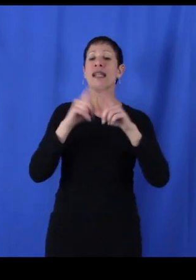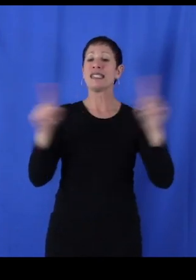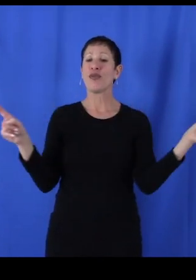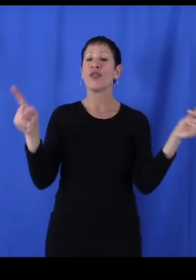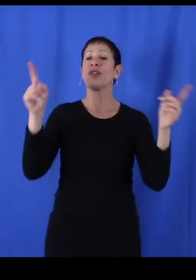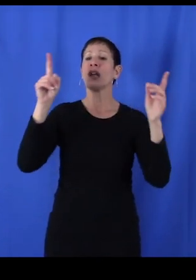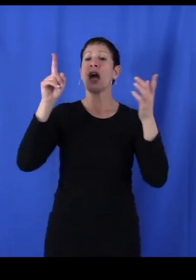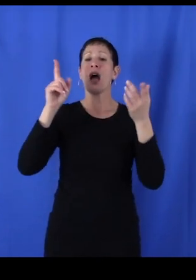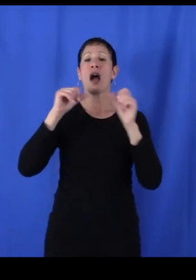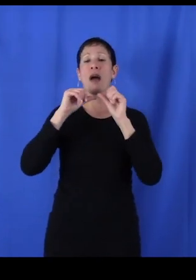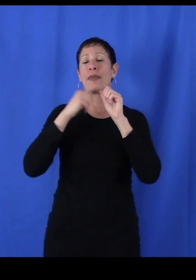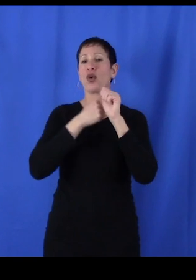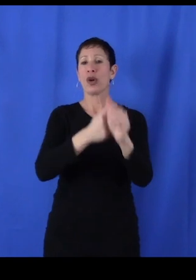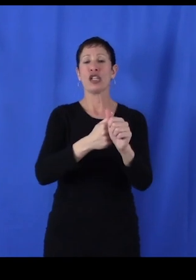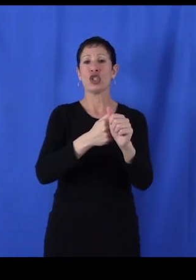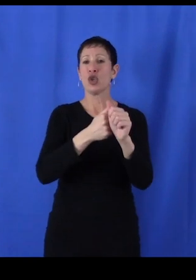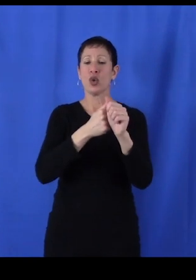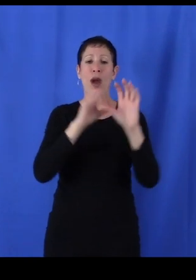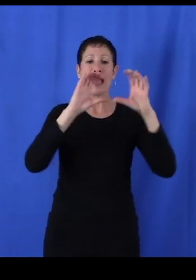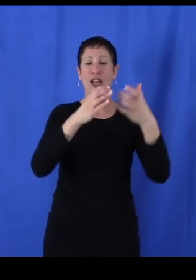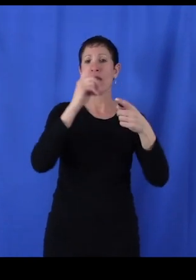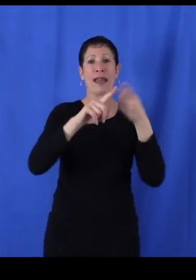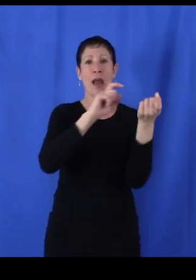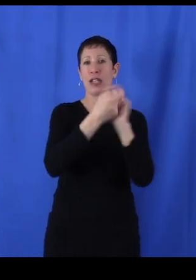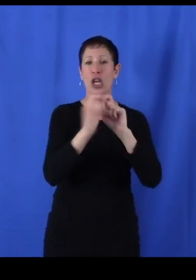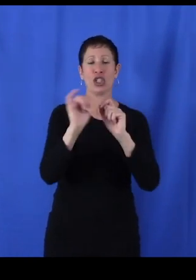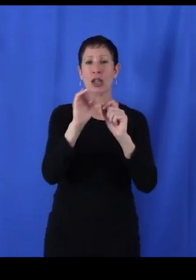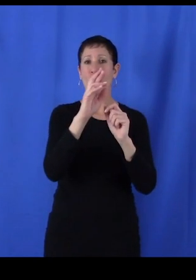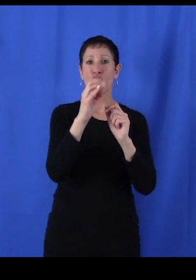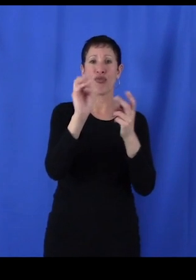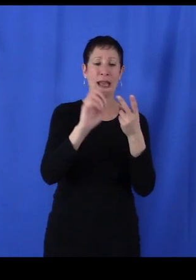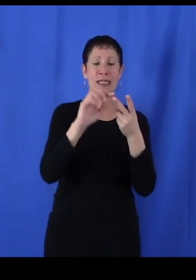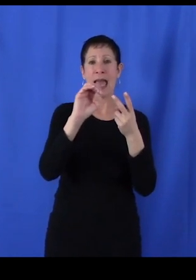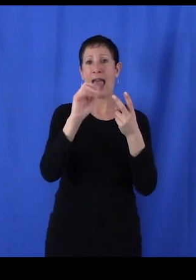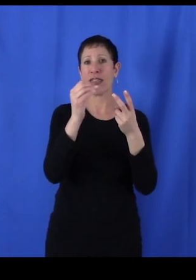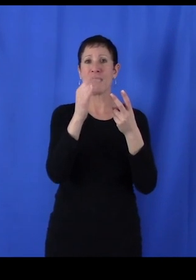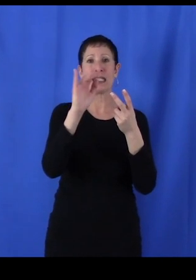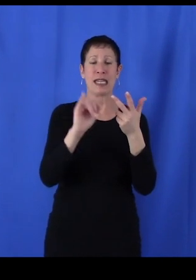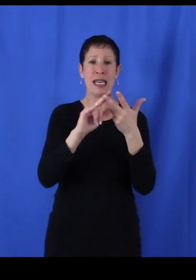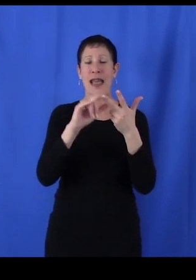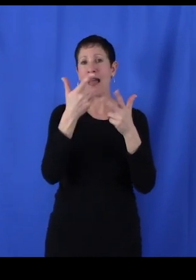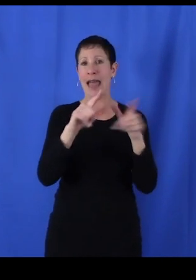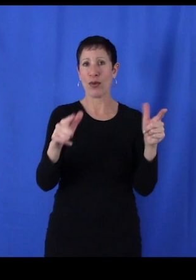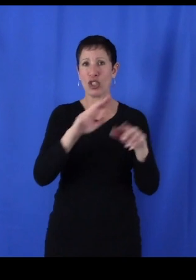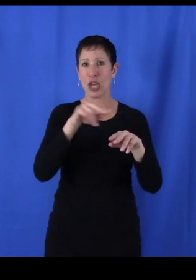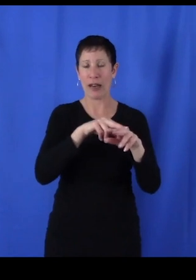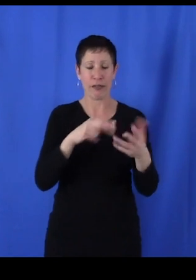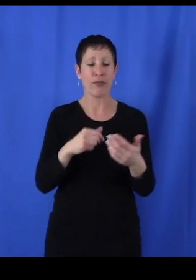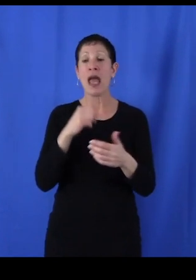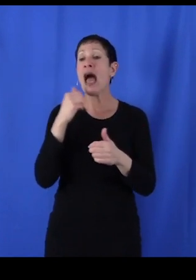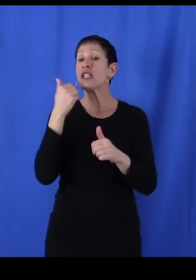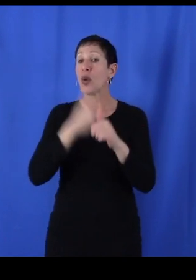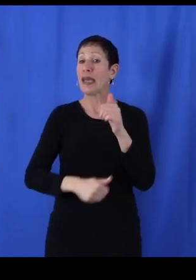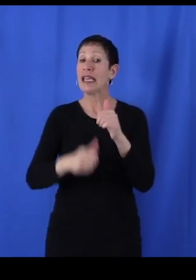an immutable category, such as race, ethnicity, or native language. And in this model, and this is crucial,